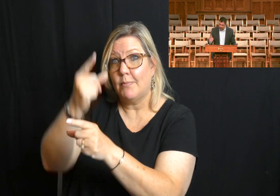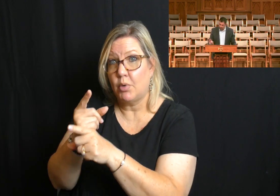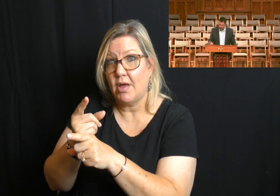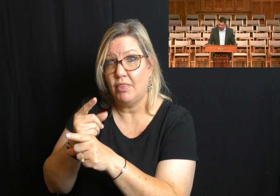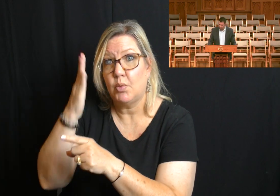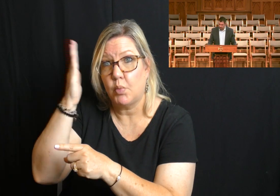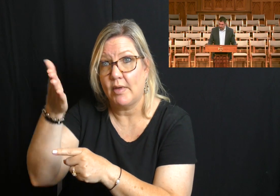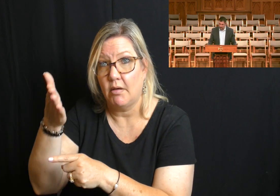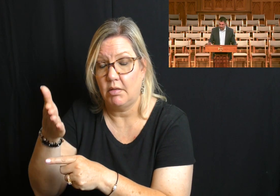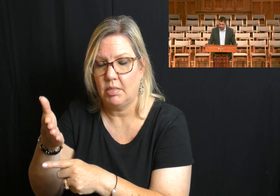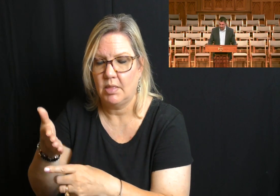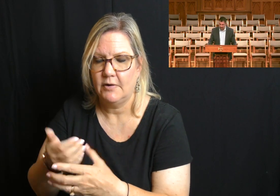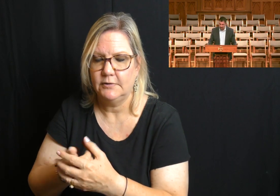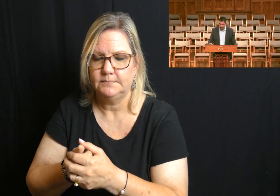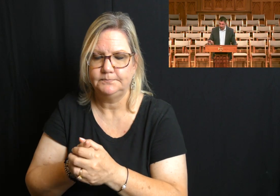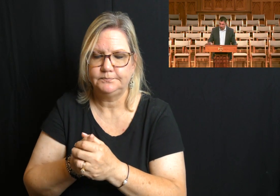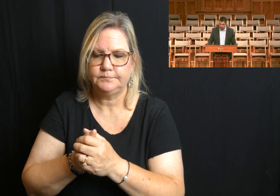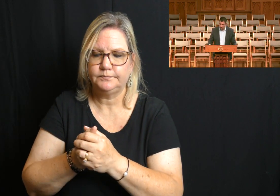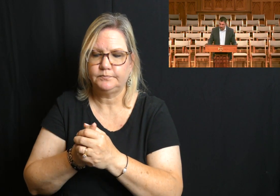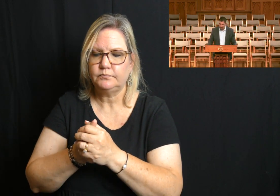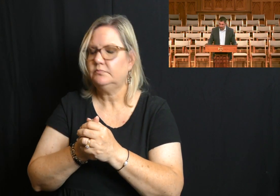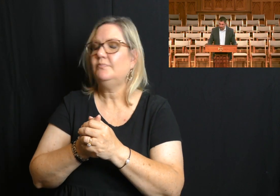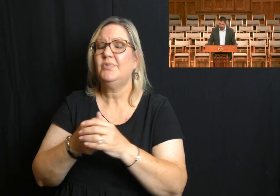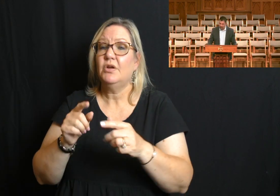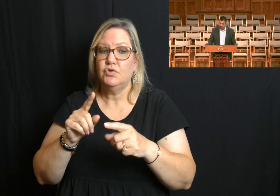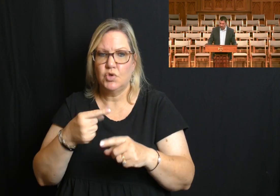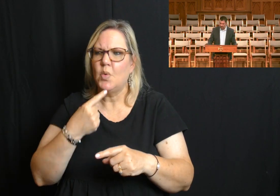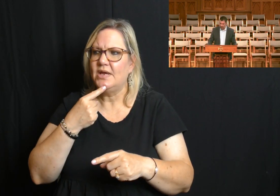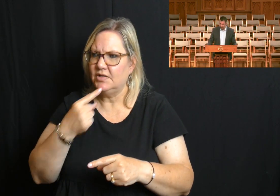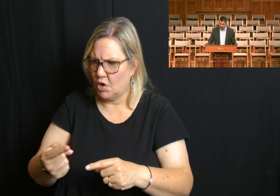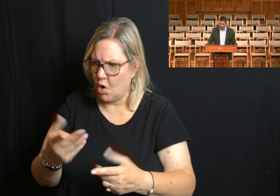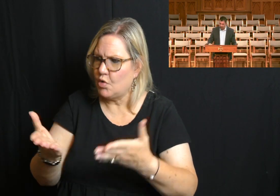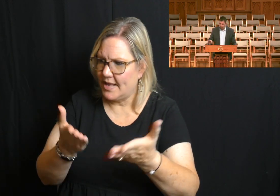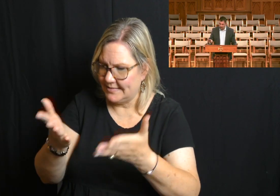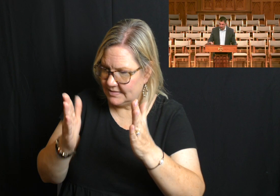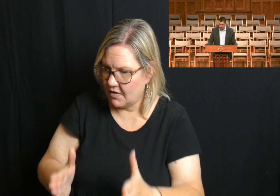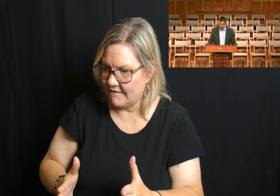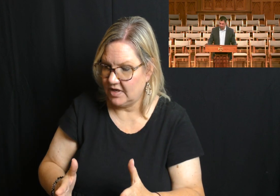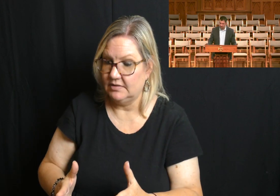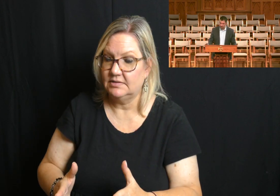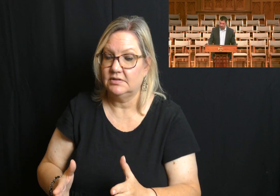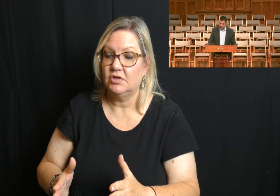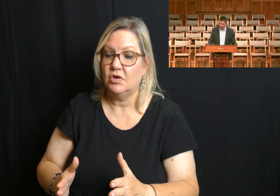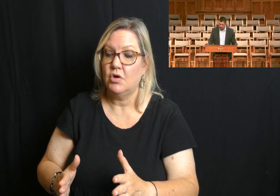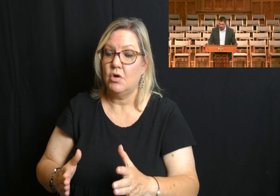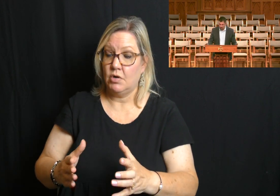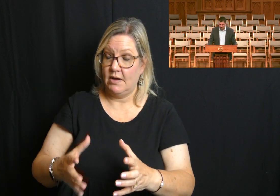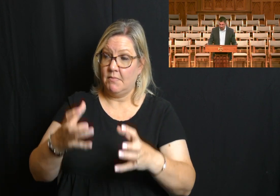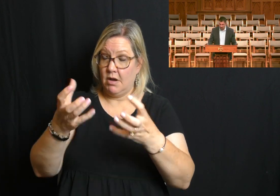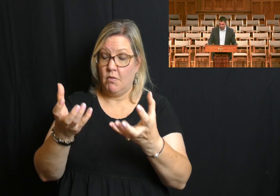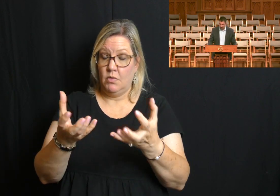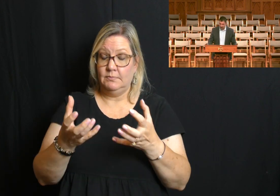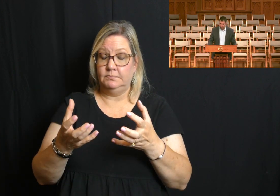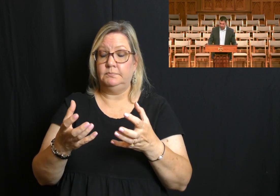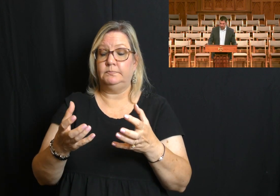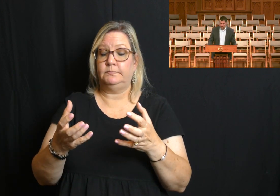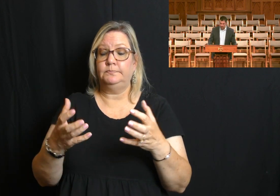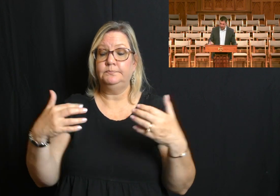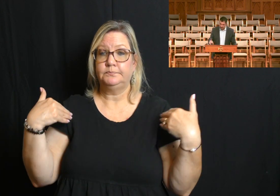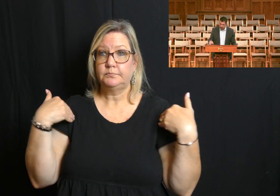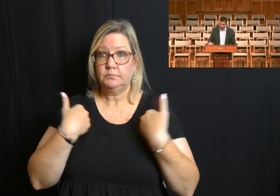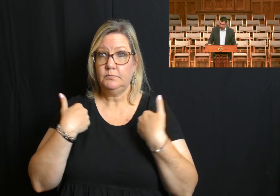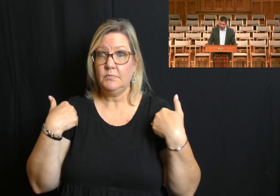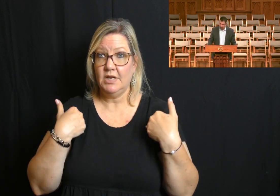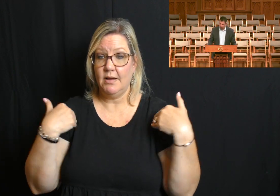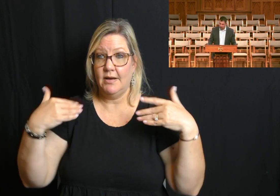as separate herds, and he said to them, go ahead of me and leave me some distance between the herds. And